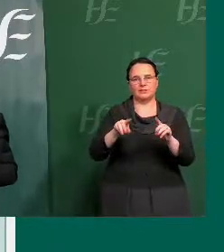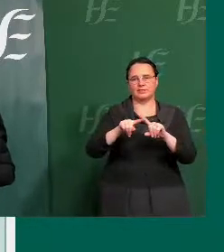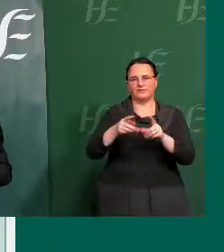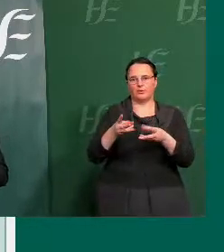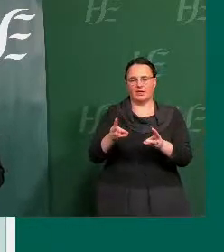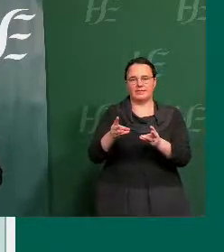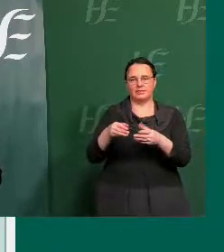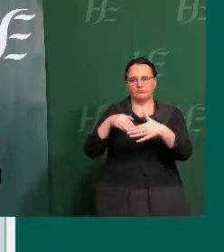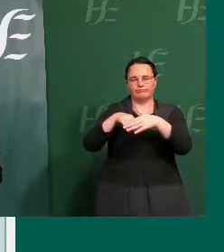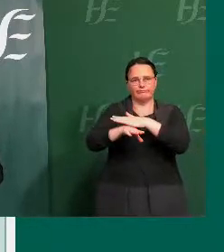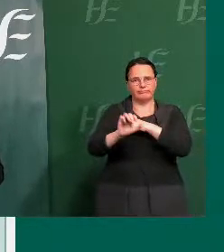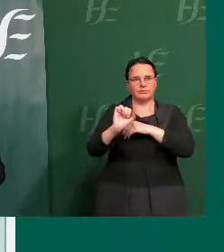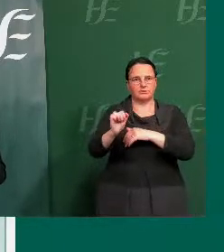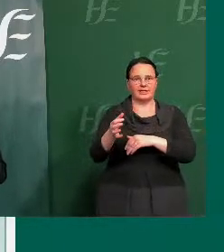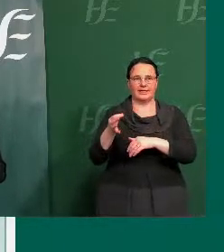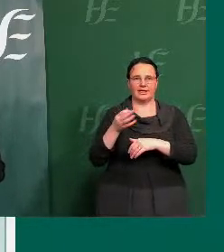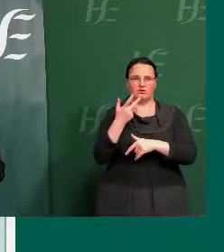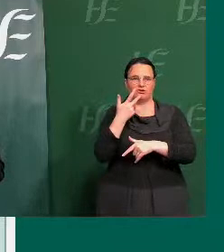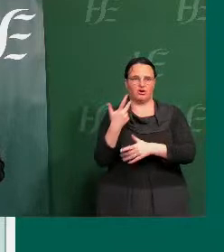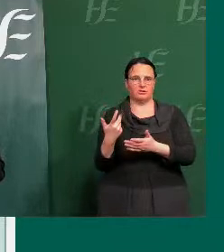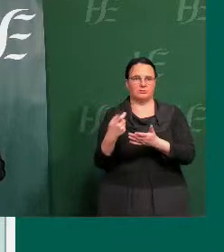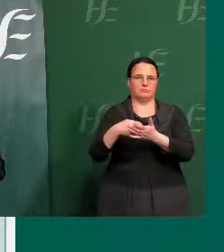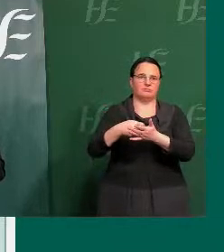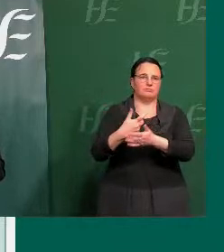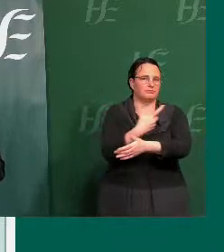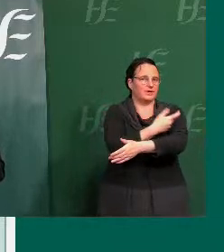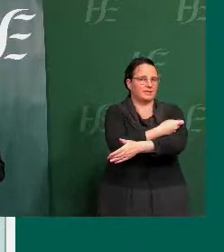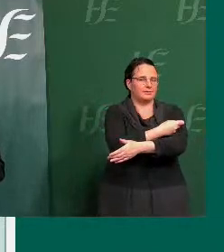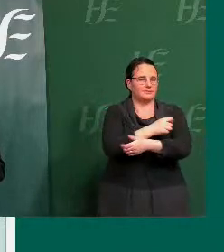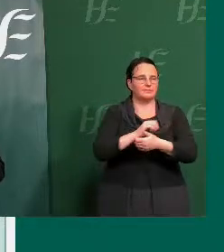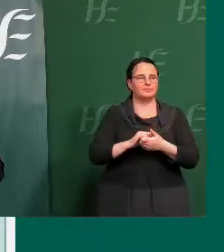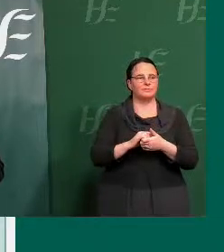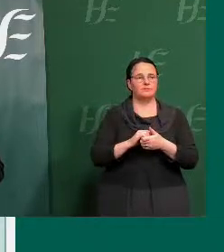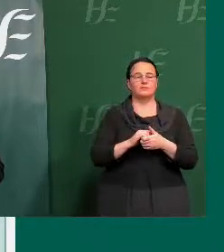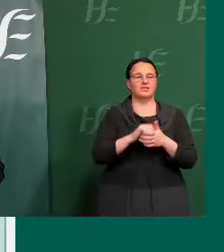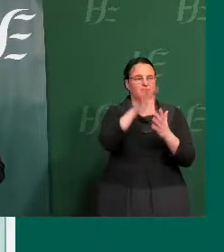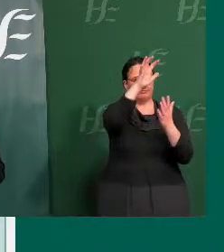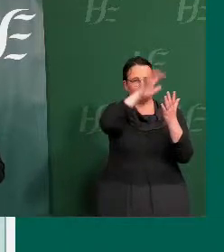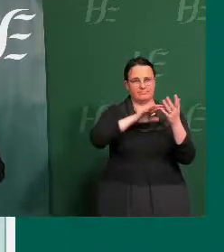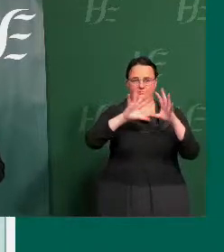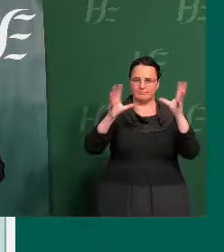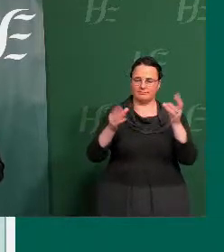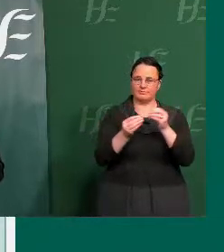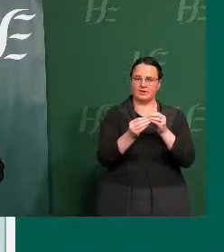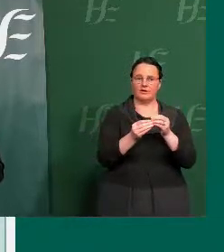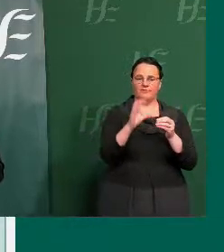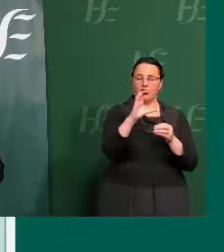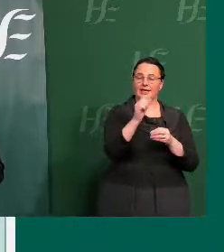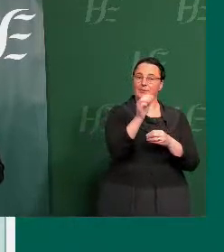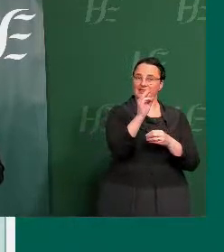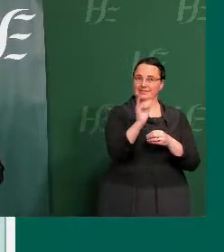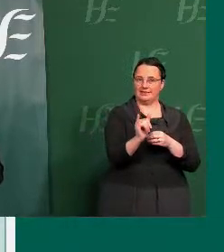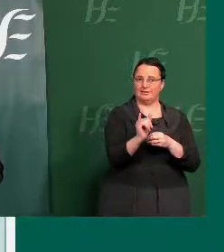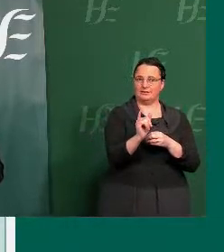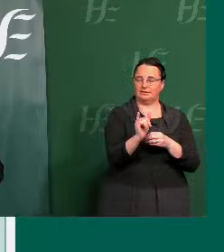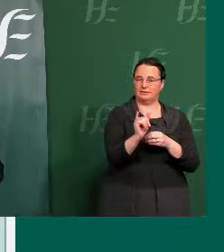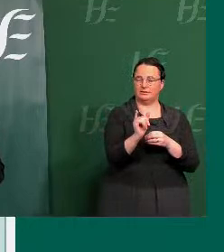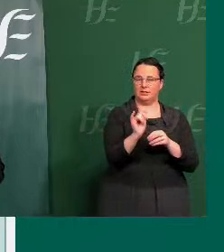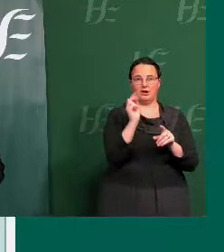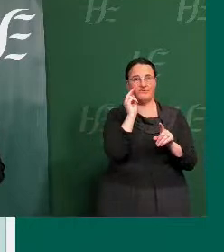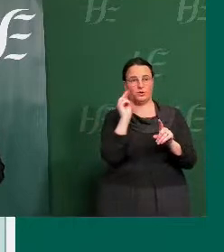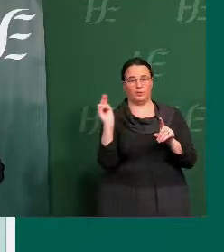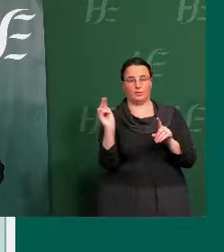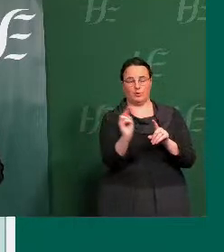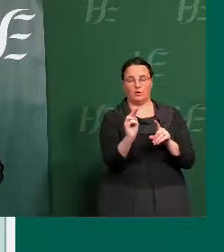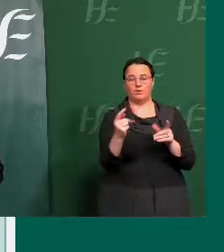different channels to receive their vaccination. Quick summary of it from a capacity point of view, what we're putting in place are